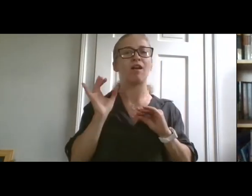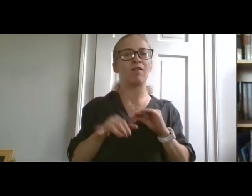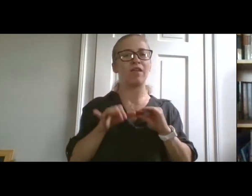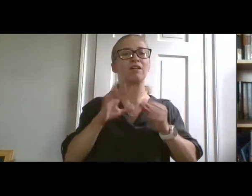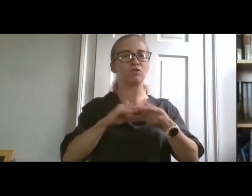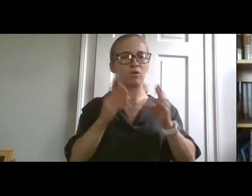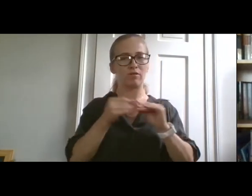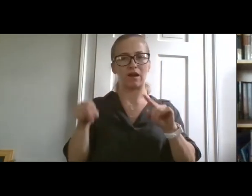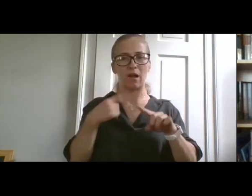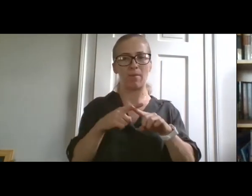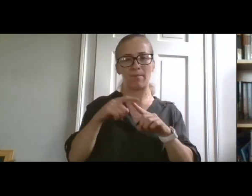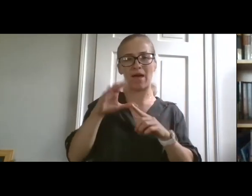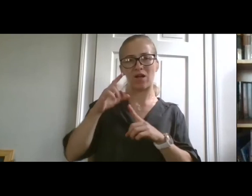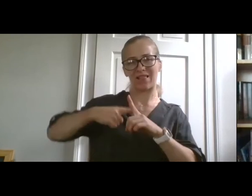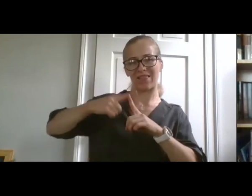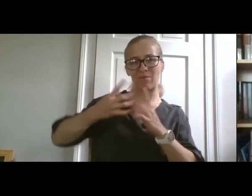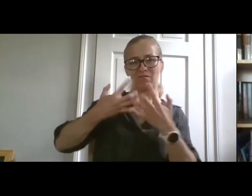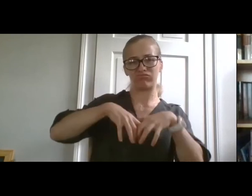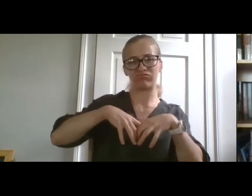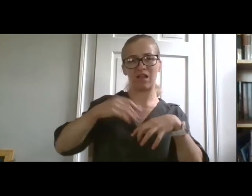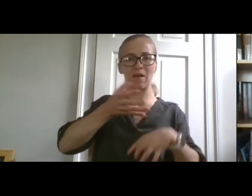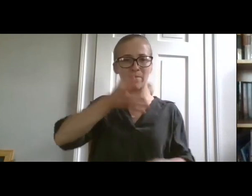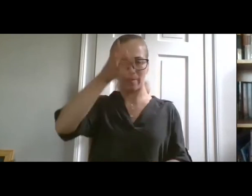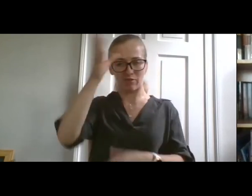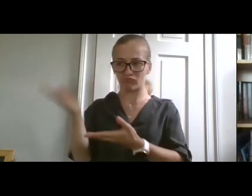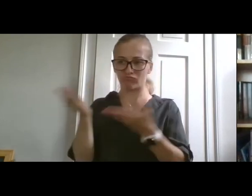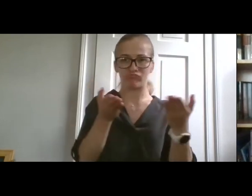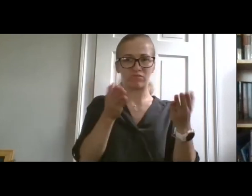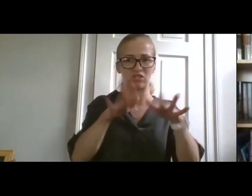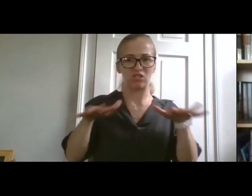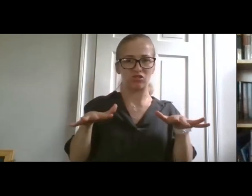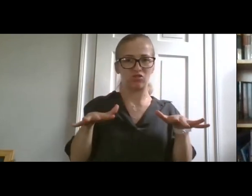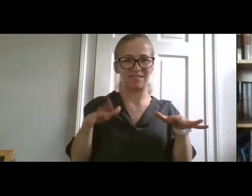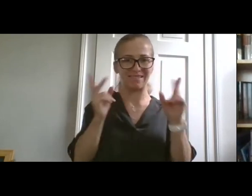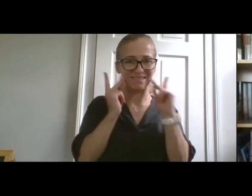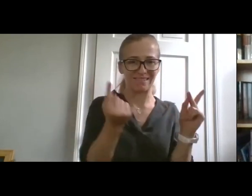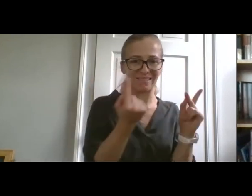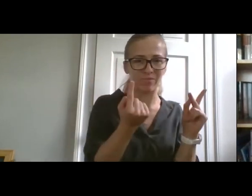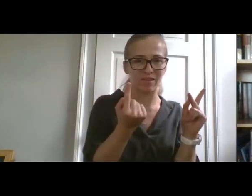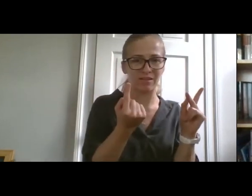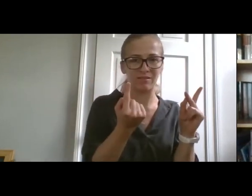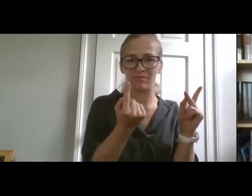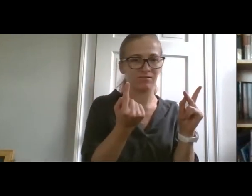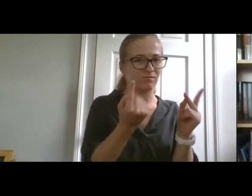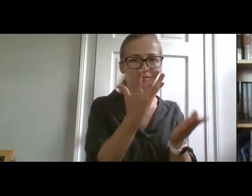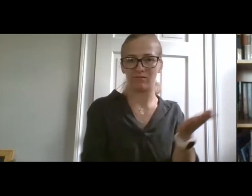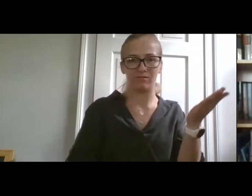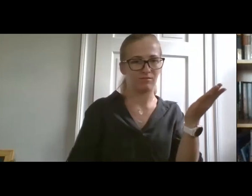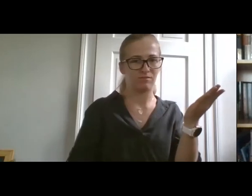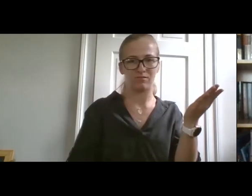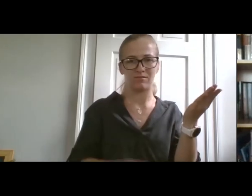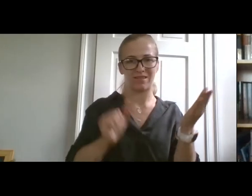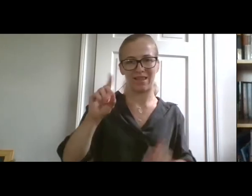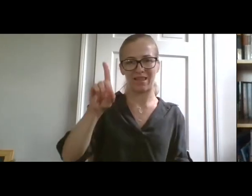collapse and about parents taking their children to see something that's no longer there in the Andes Mountains.